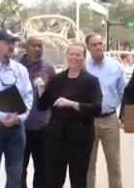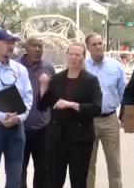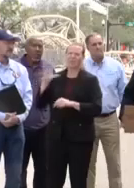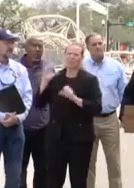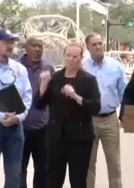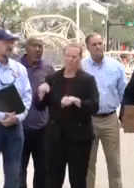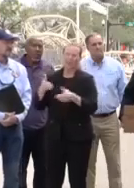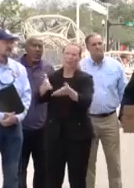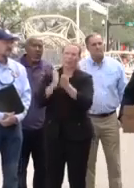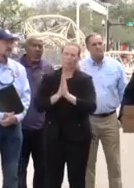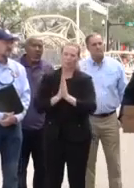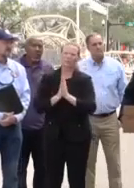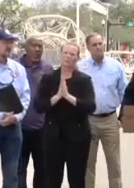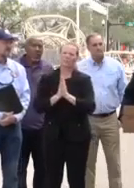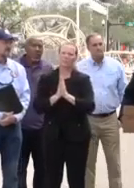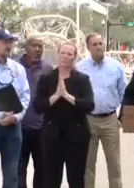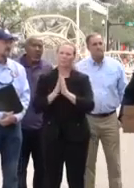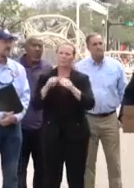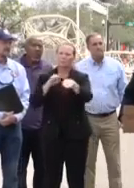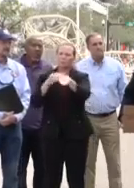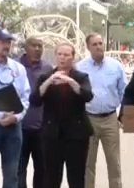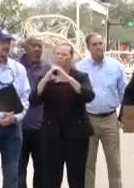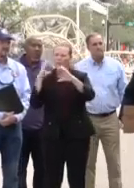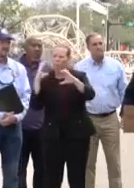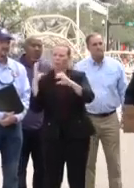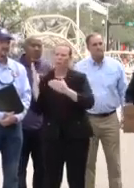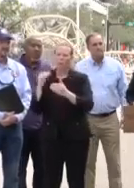a travel trailer through Hope Florida,